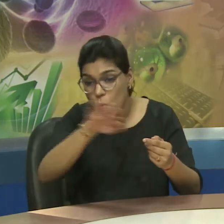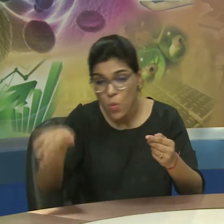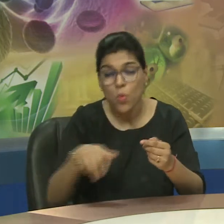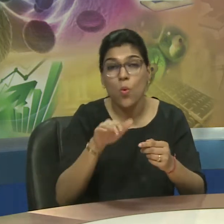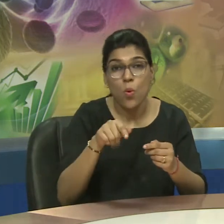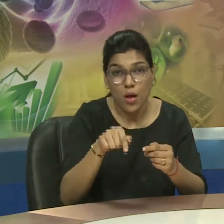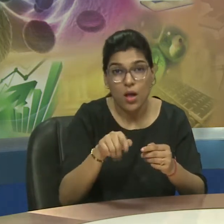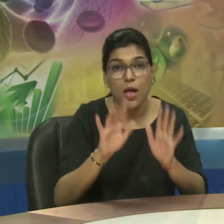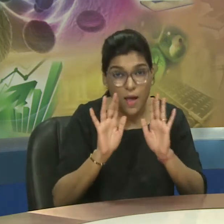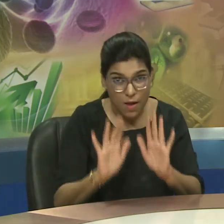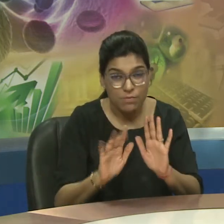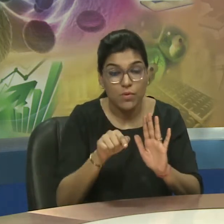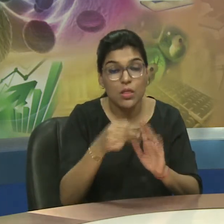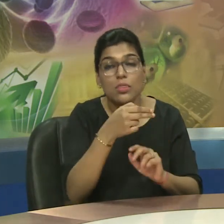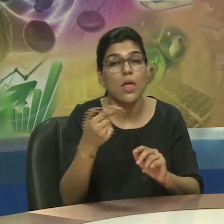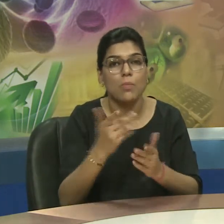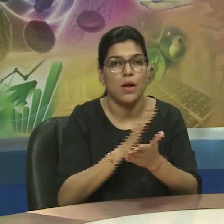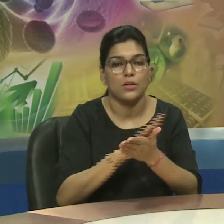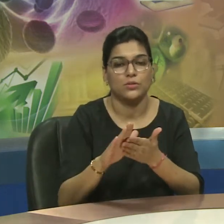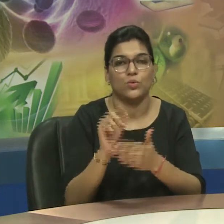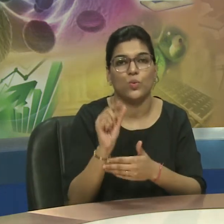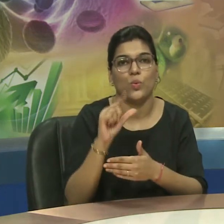as hull insurance.